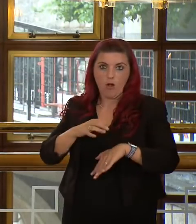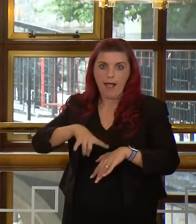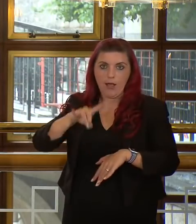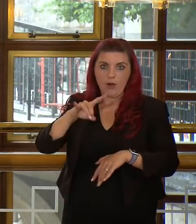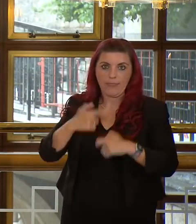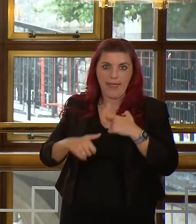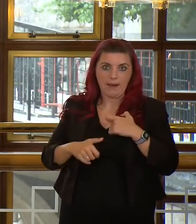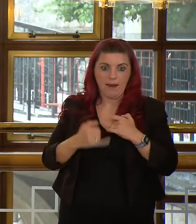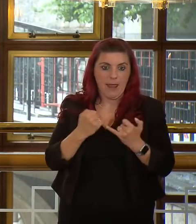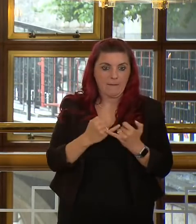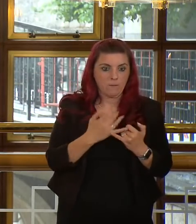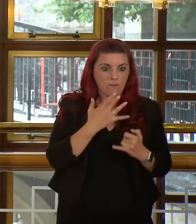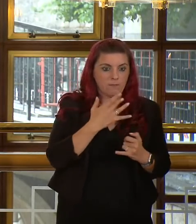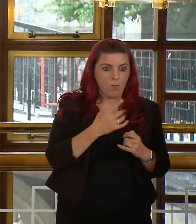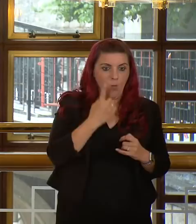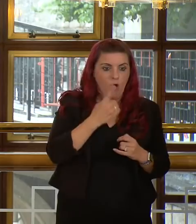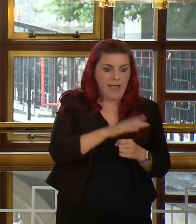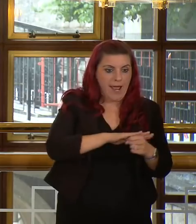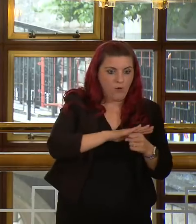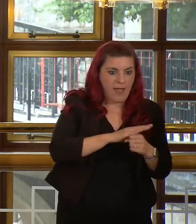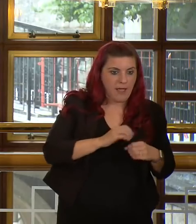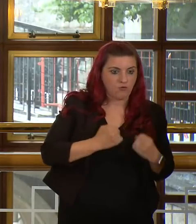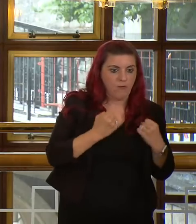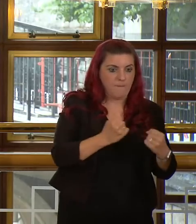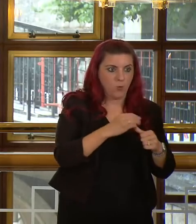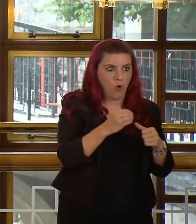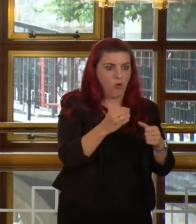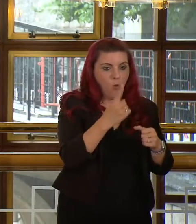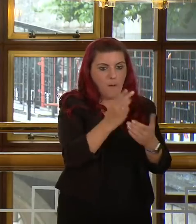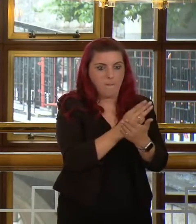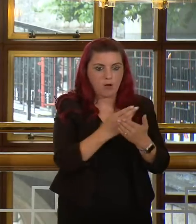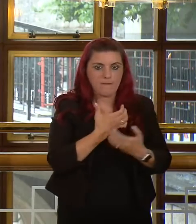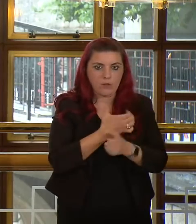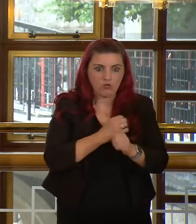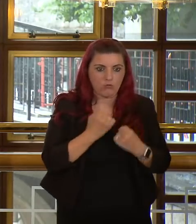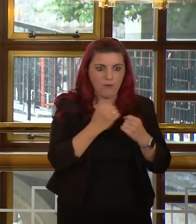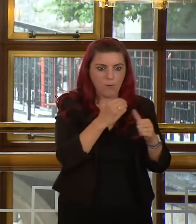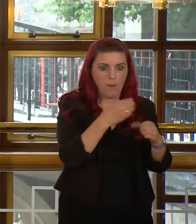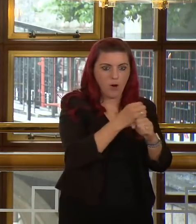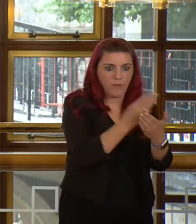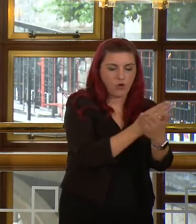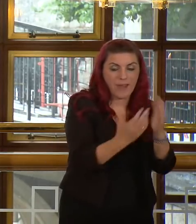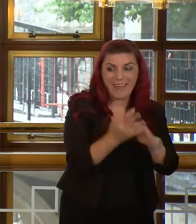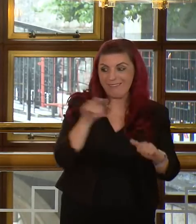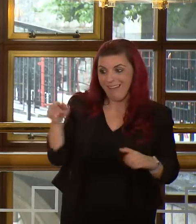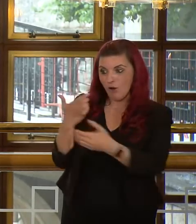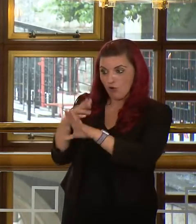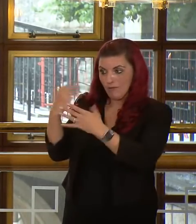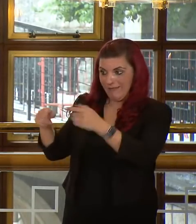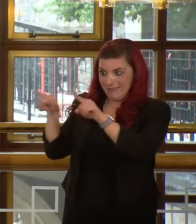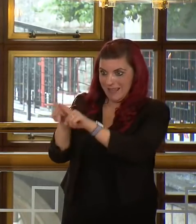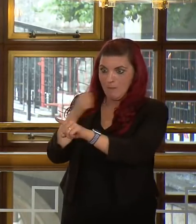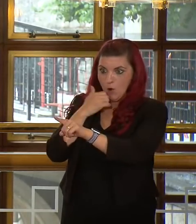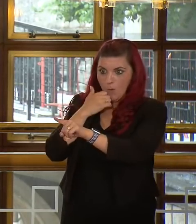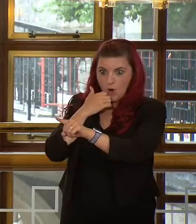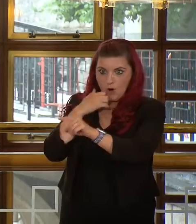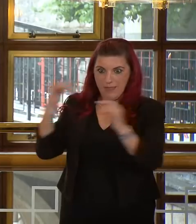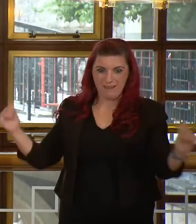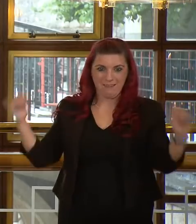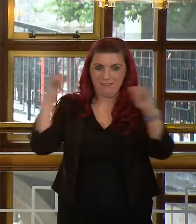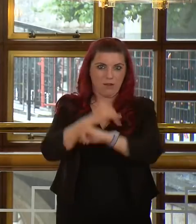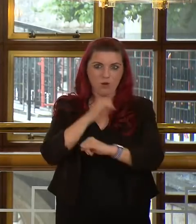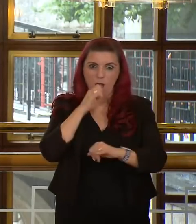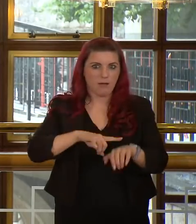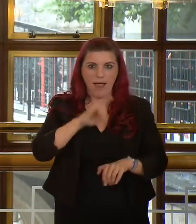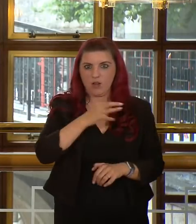from one county to the other, or from one city to the other, or one part of the country to the other. So, that's the concept behind air bridges, is that you